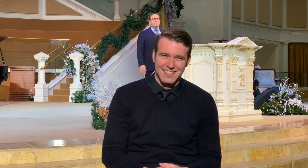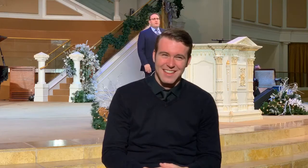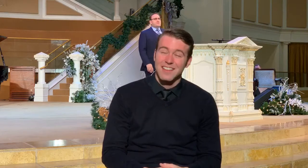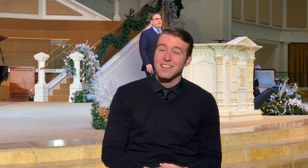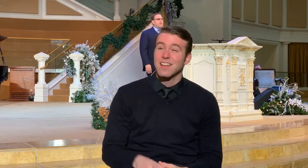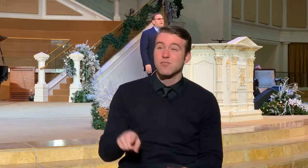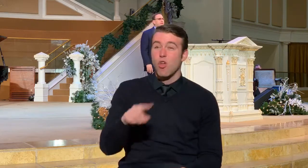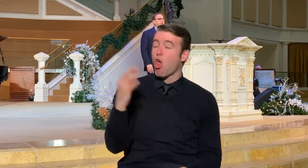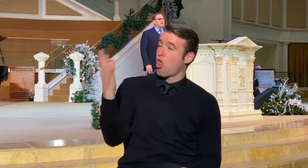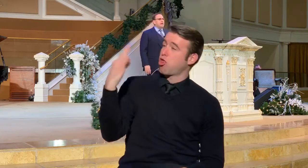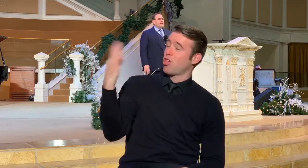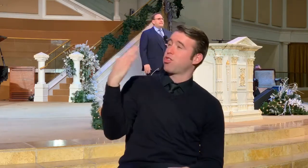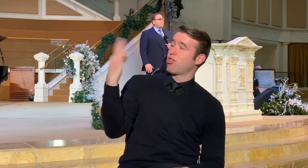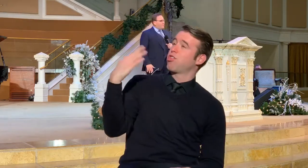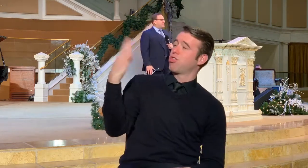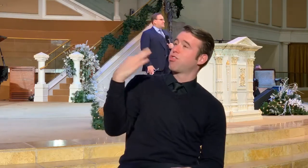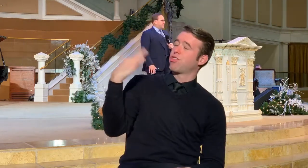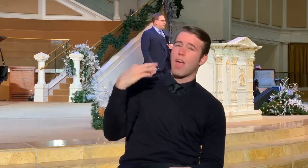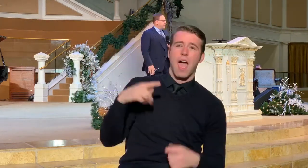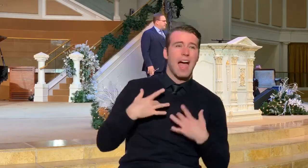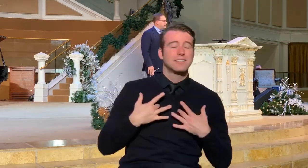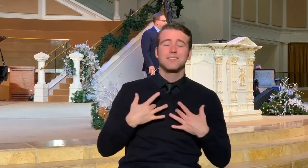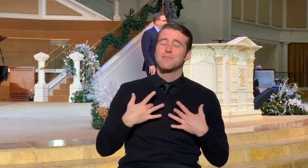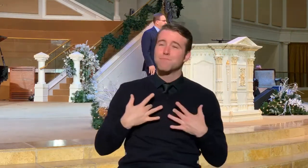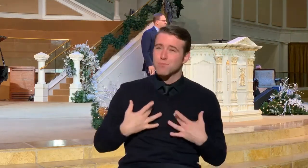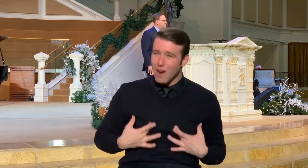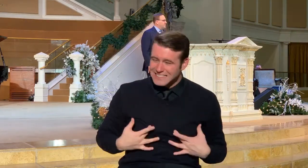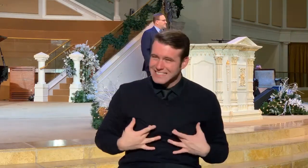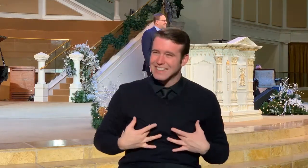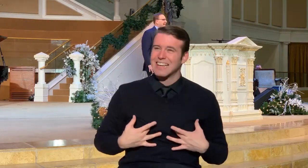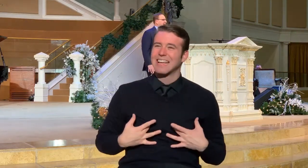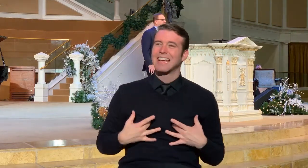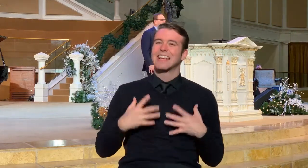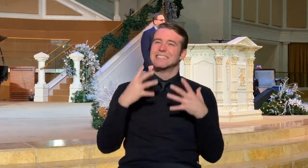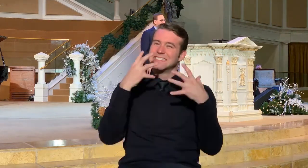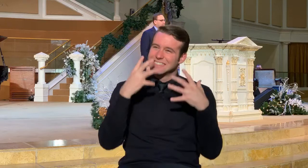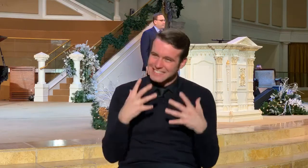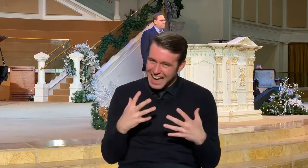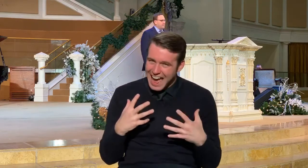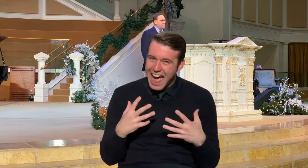And you're preaching a depressing, sad,